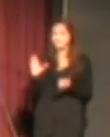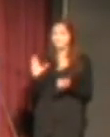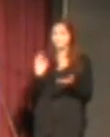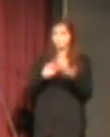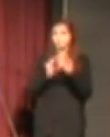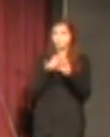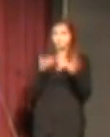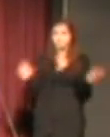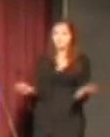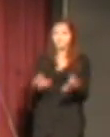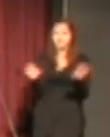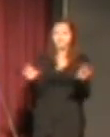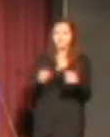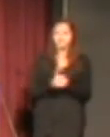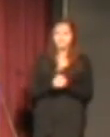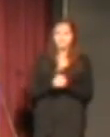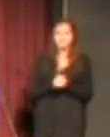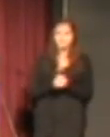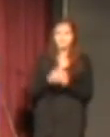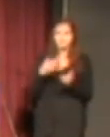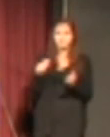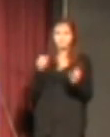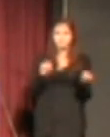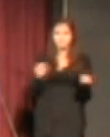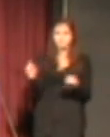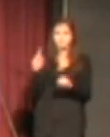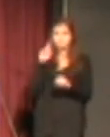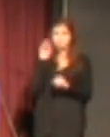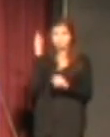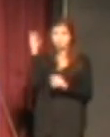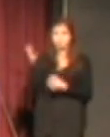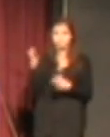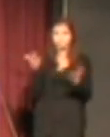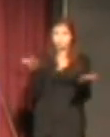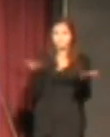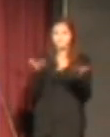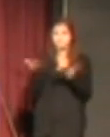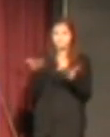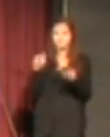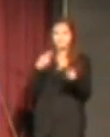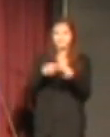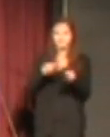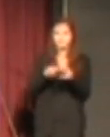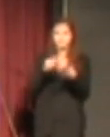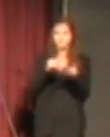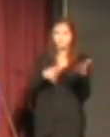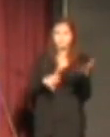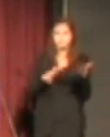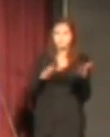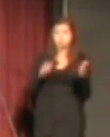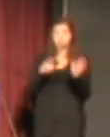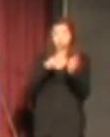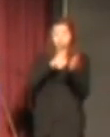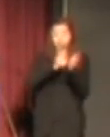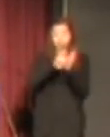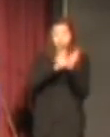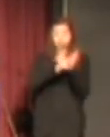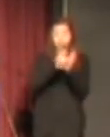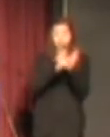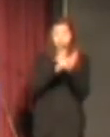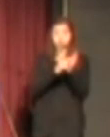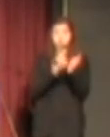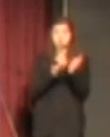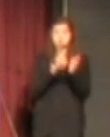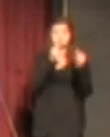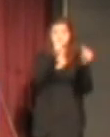community activities, and potential for future service. The names of these students are permanently inscribed on a plaque in our